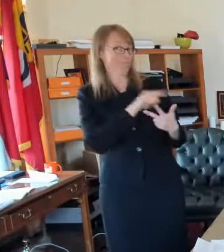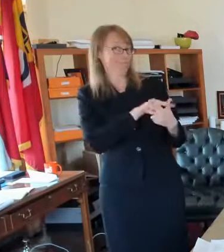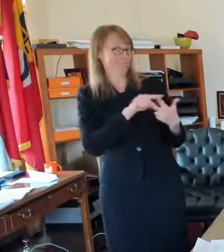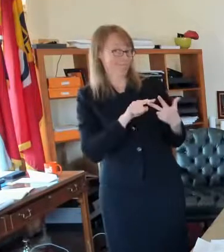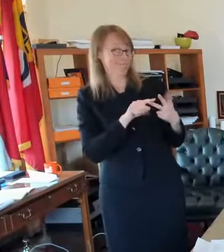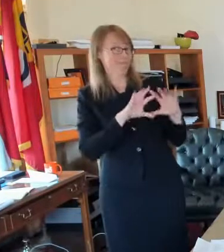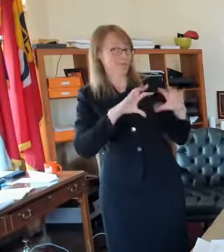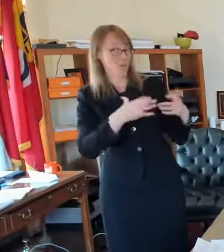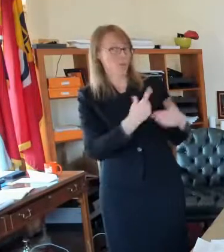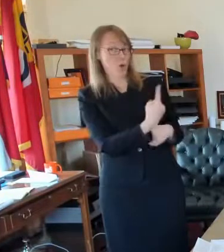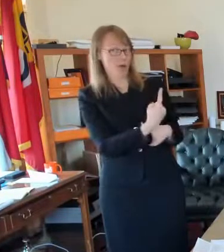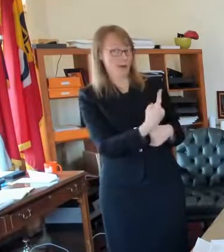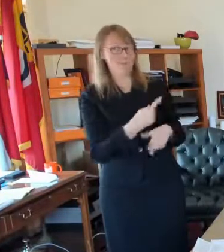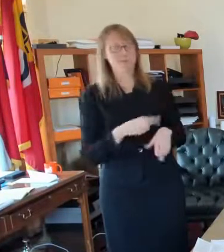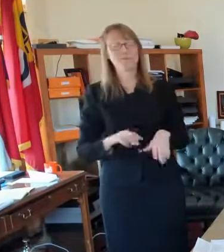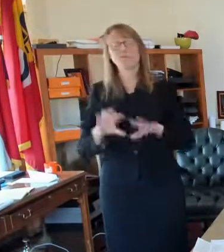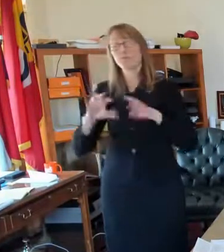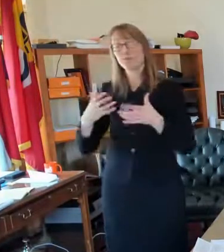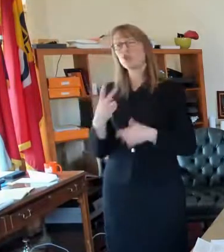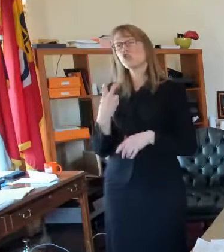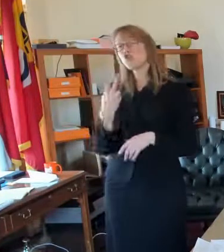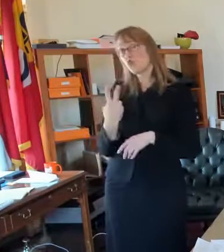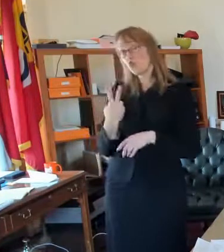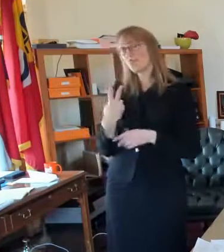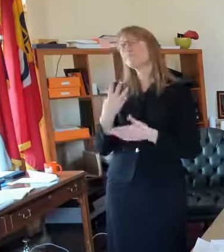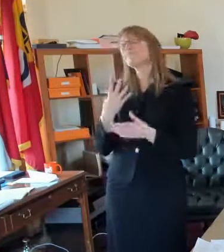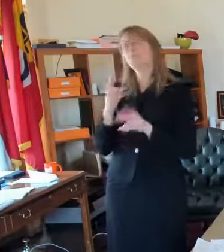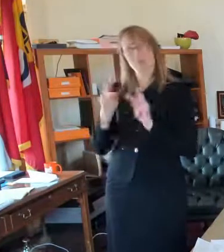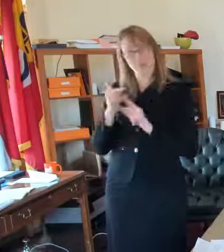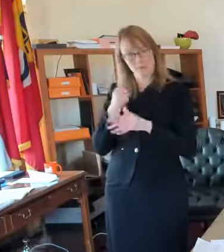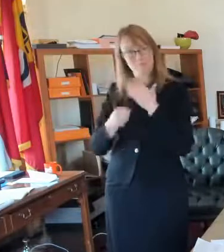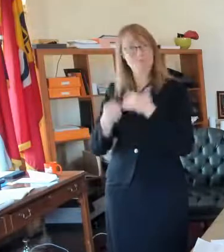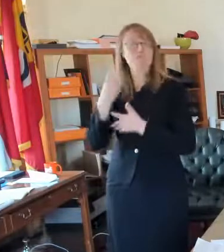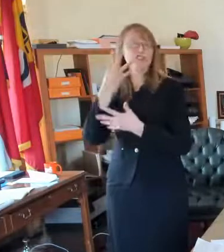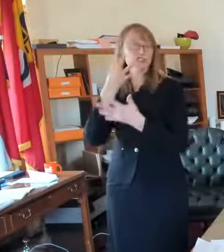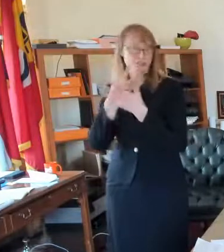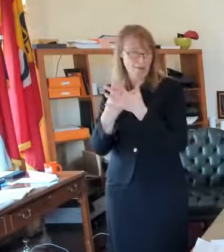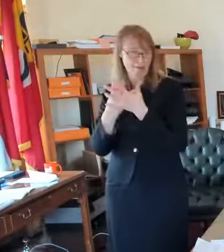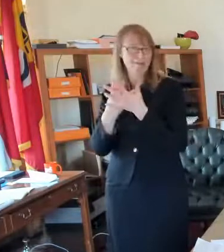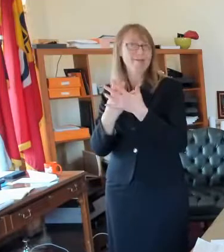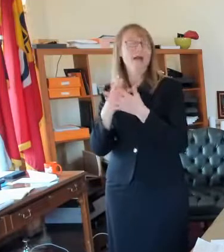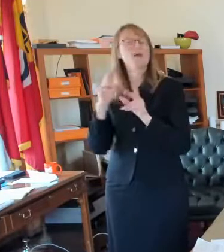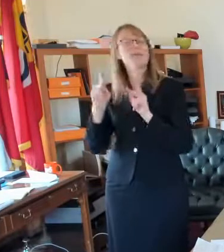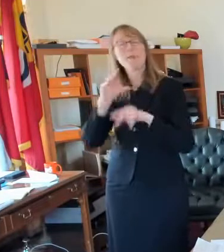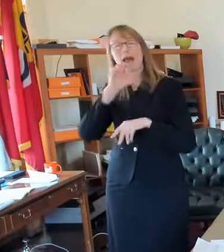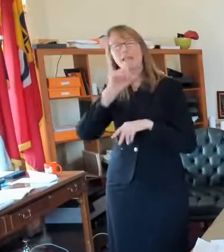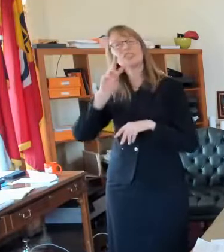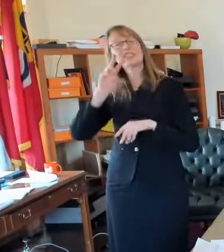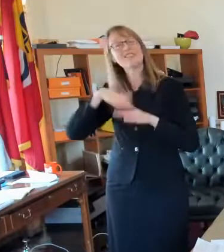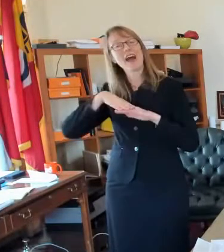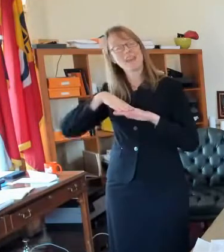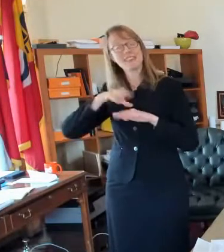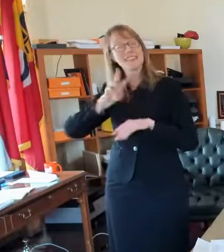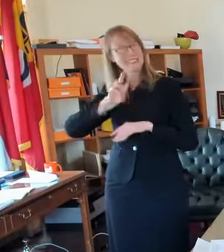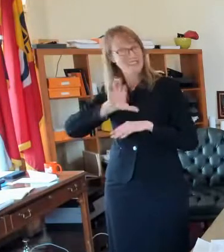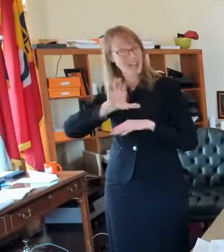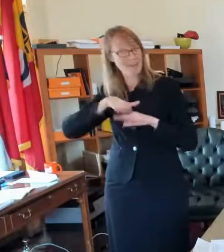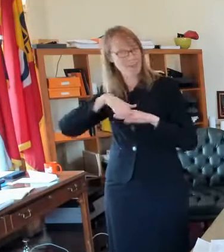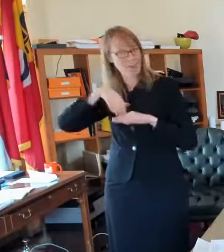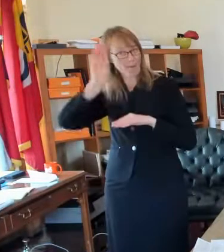is incarcerated individuals. It's also people over 65,